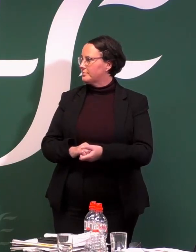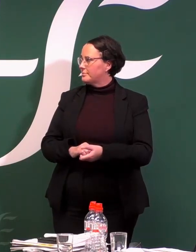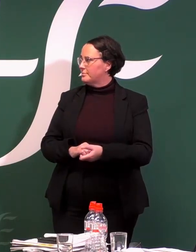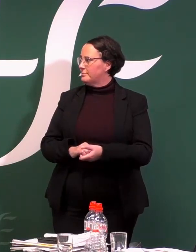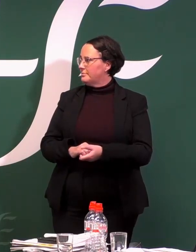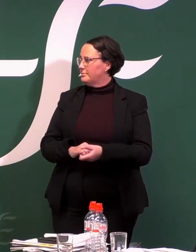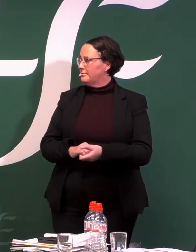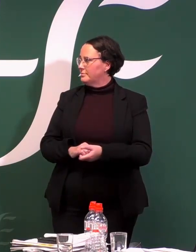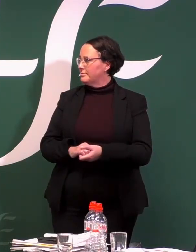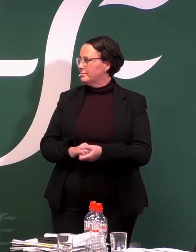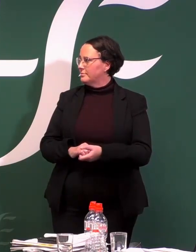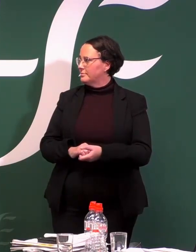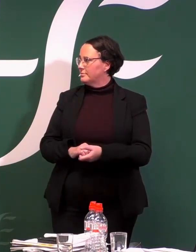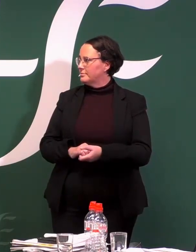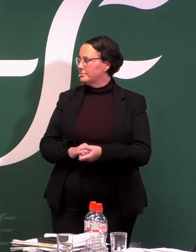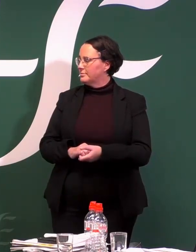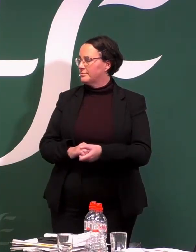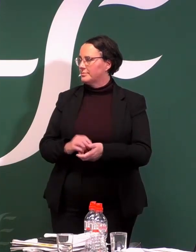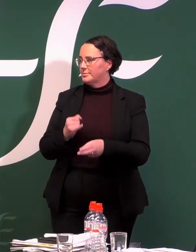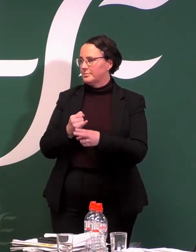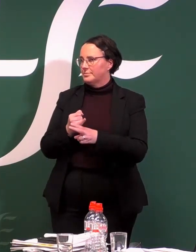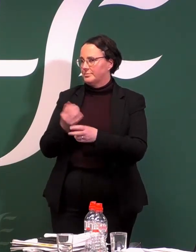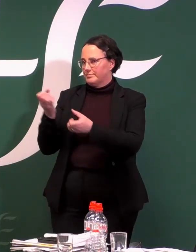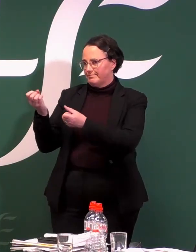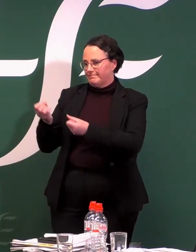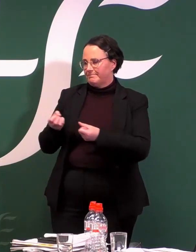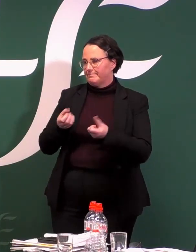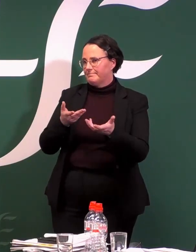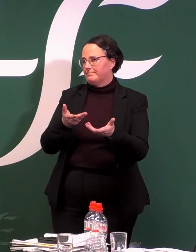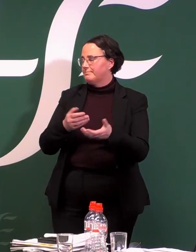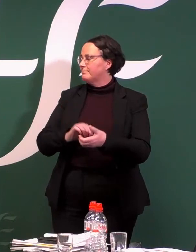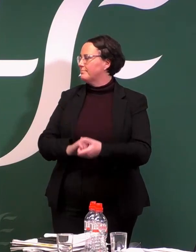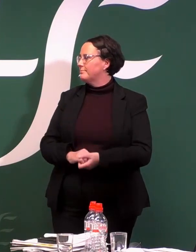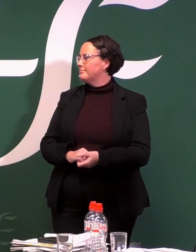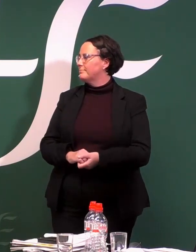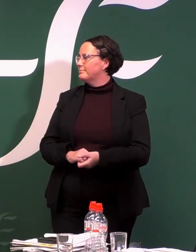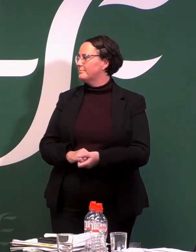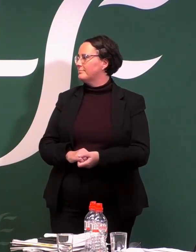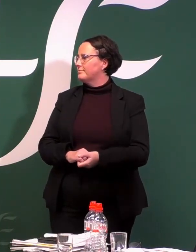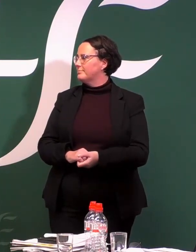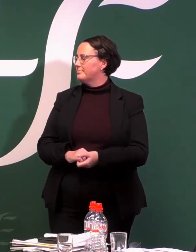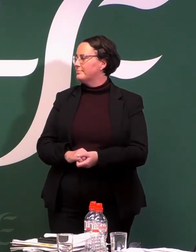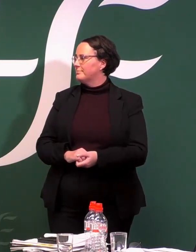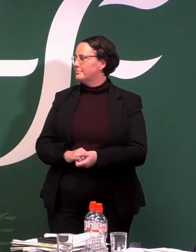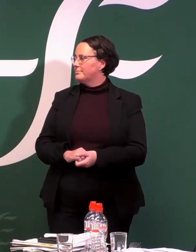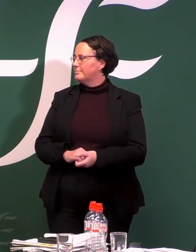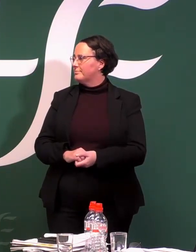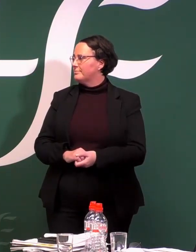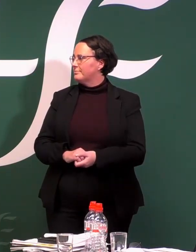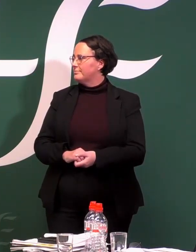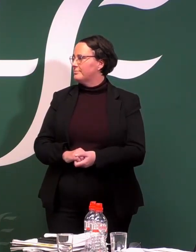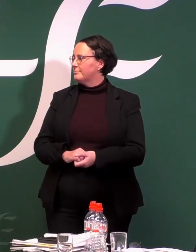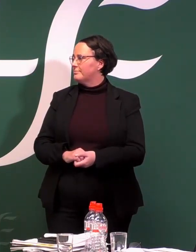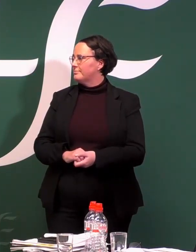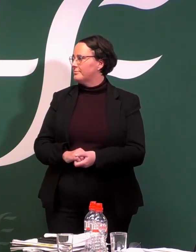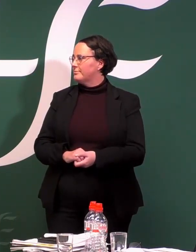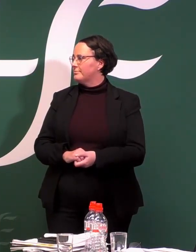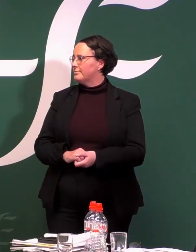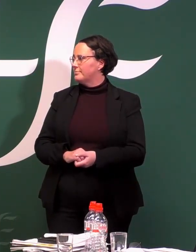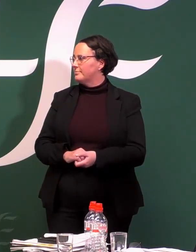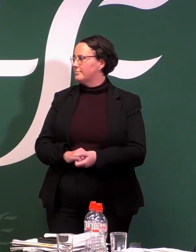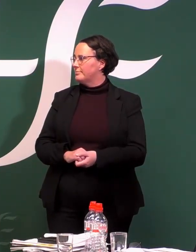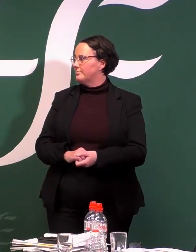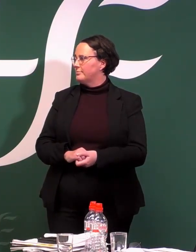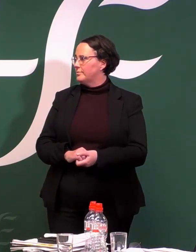teachtasteach an tarraic seo muile chur ar chógas is féidir agus sin an strateiste aginné agus na tíortha ilí gur fud na Eorpa for